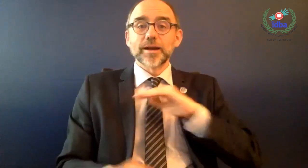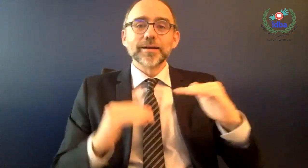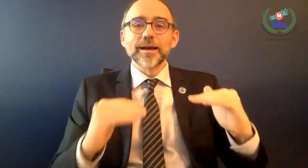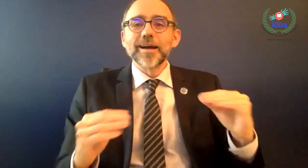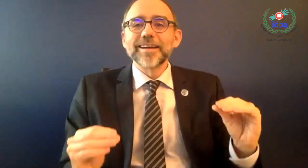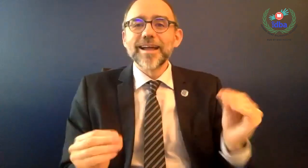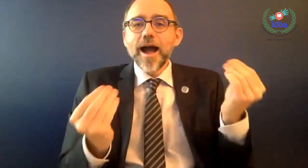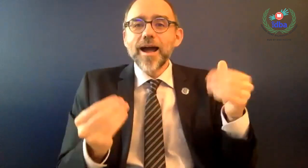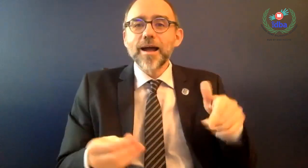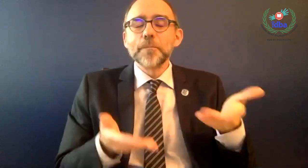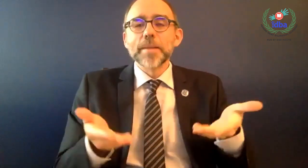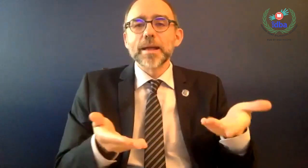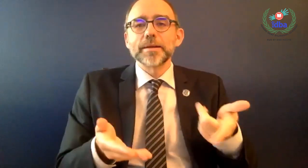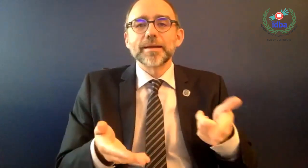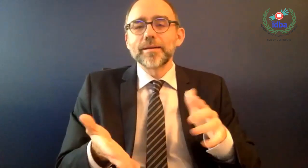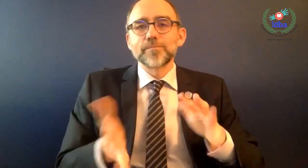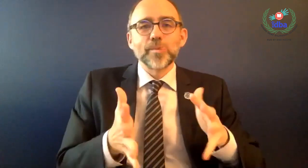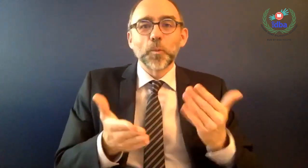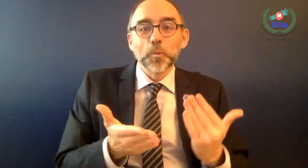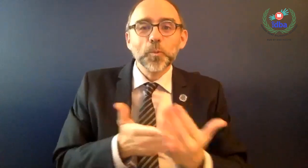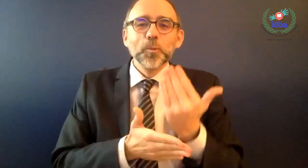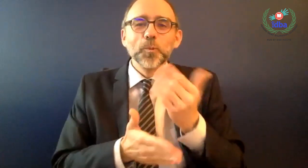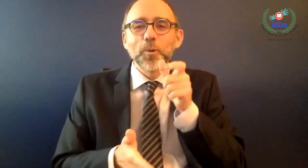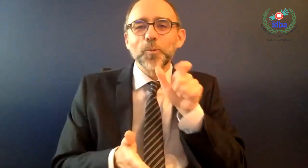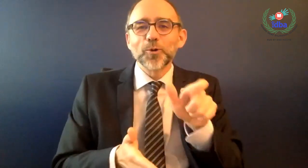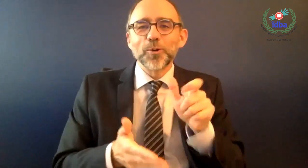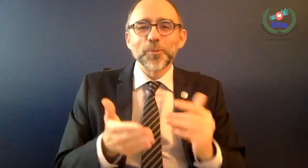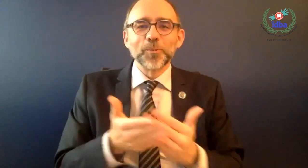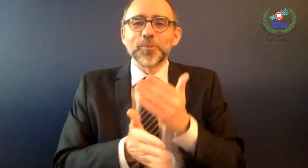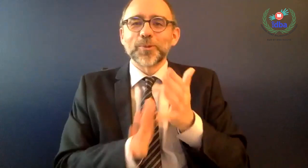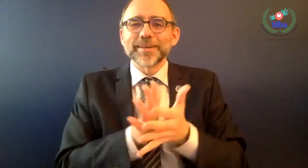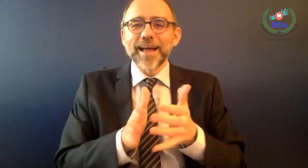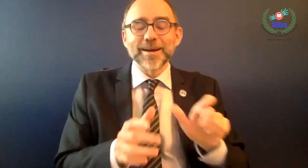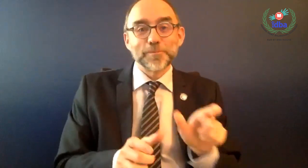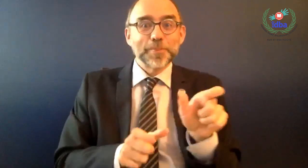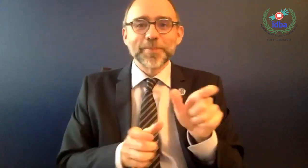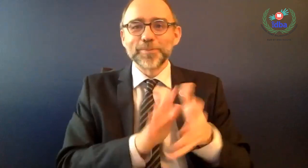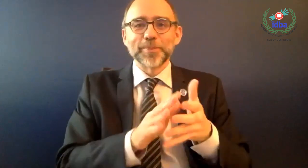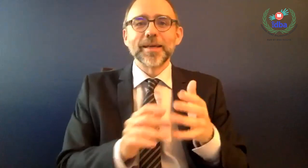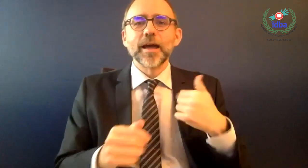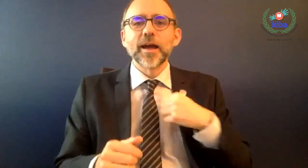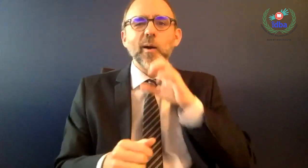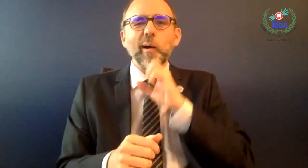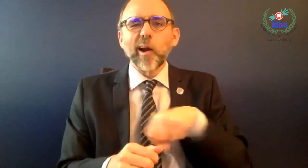and also different ages, different age deaf people. For example, there is some new